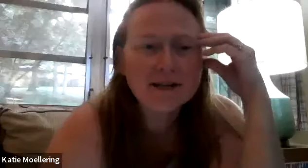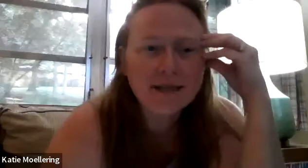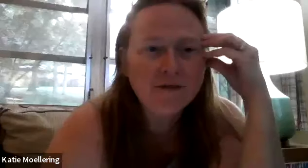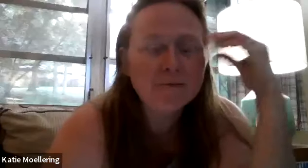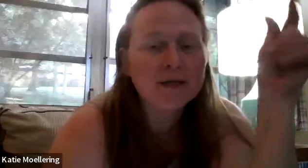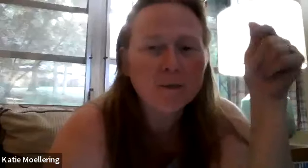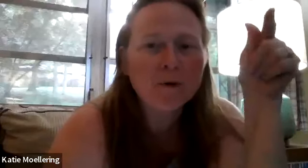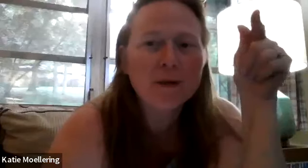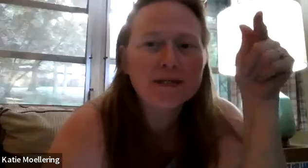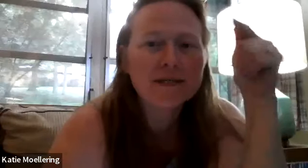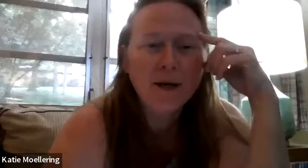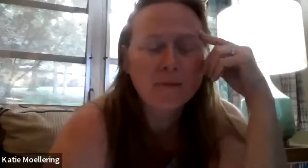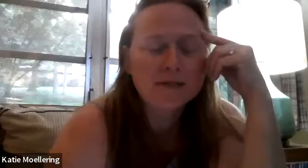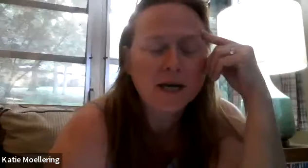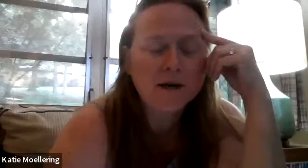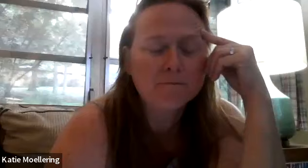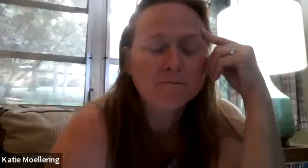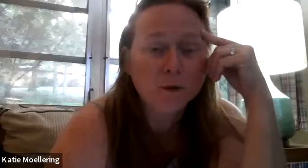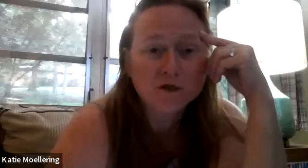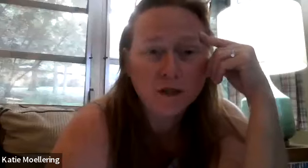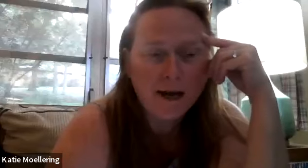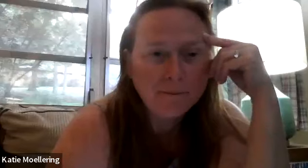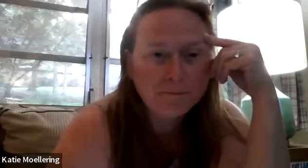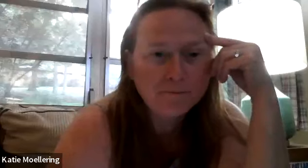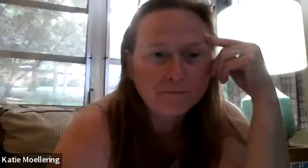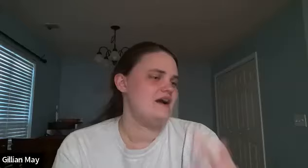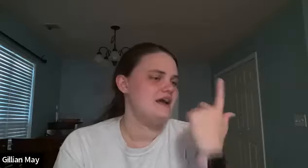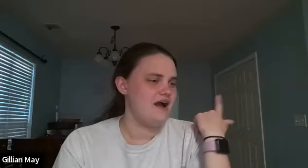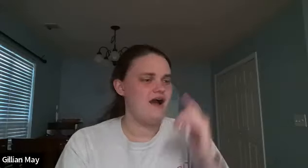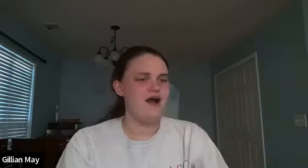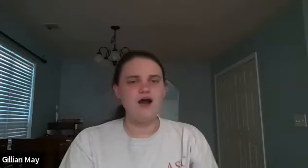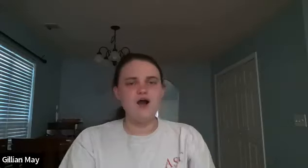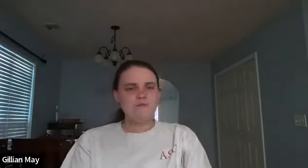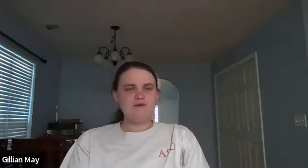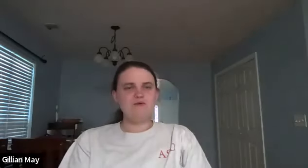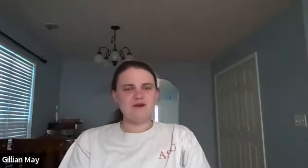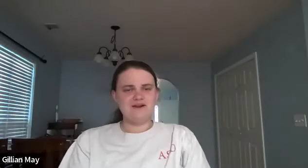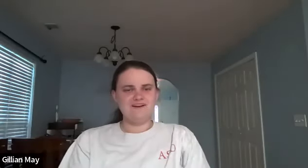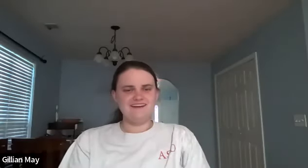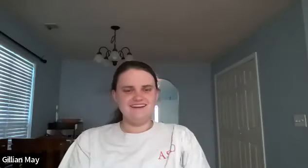class 7 because remember we skipped 4th of July. July. Oh Yeah. my word.